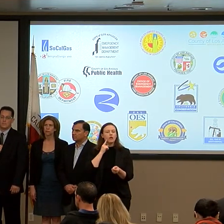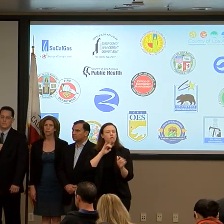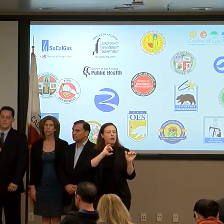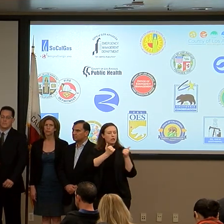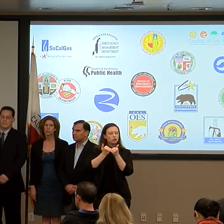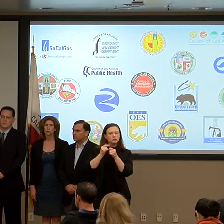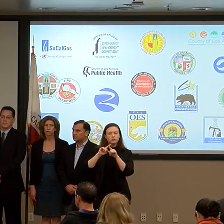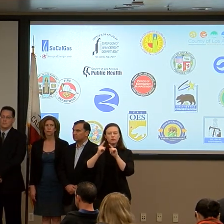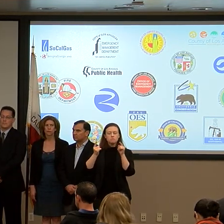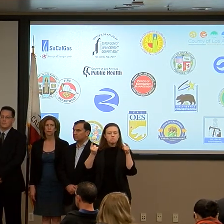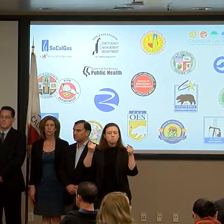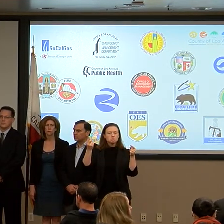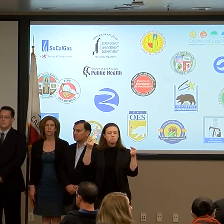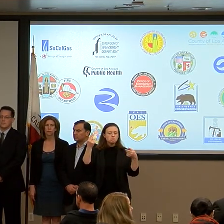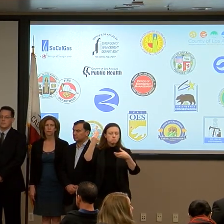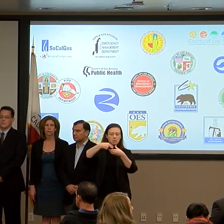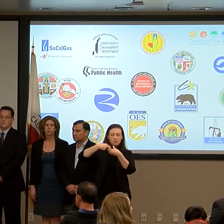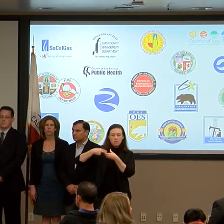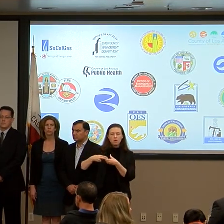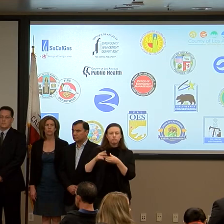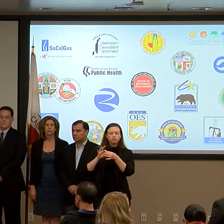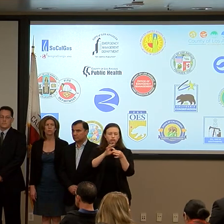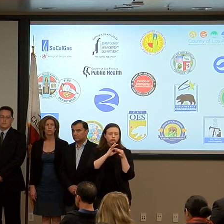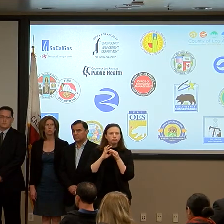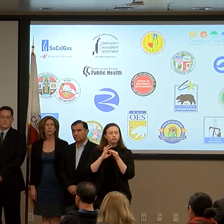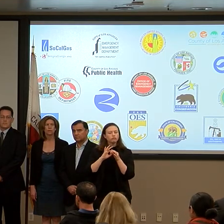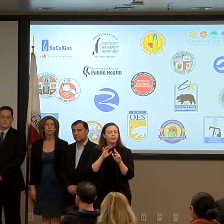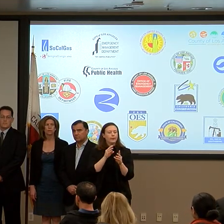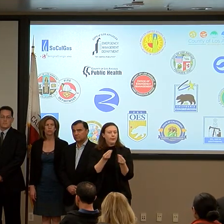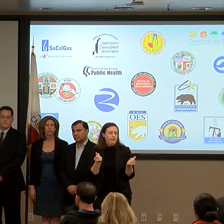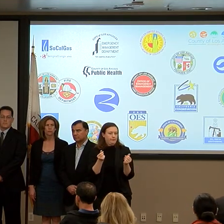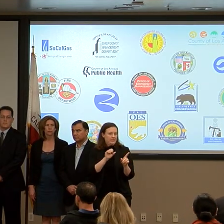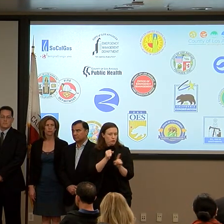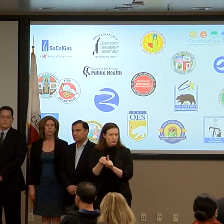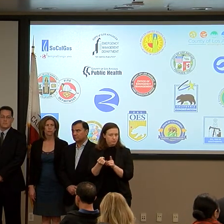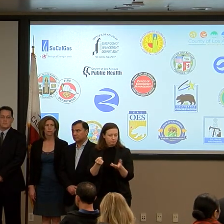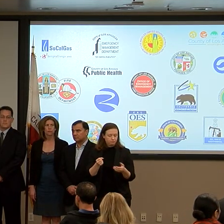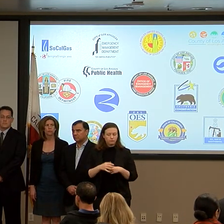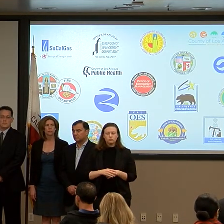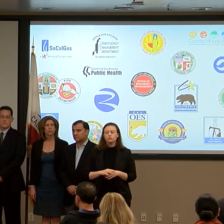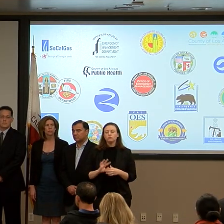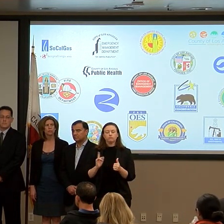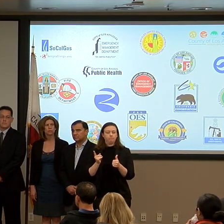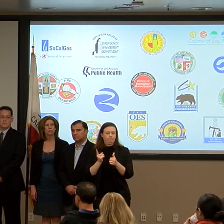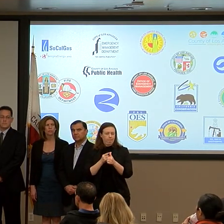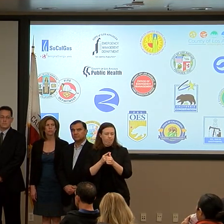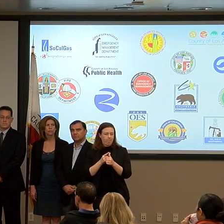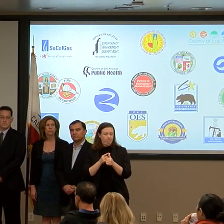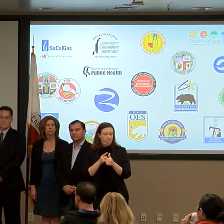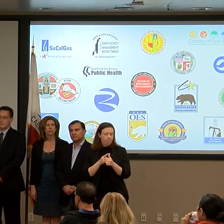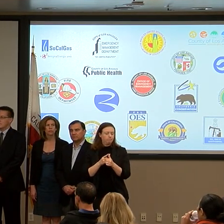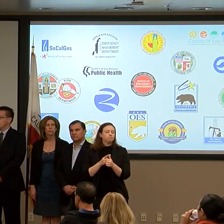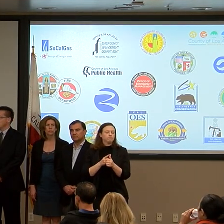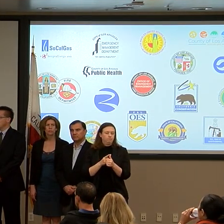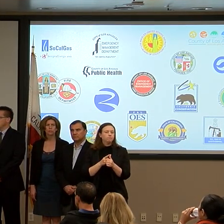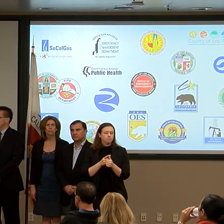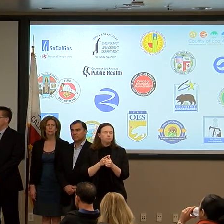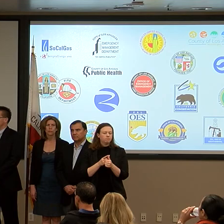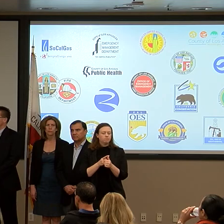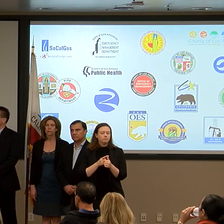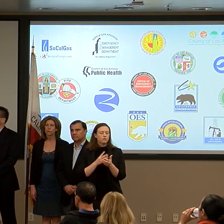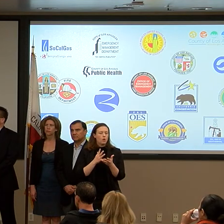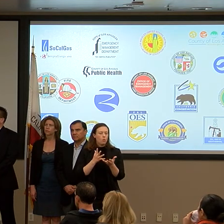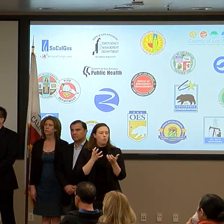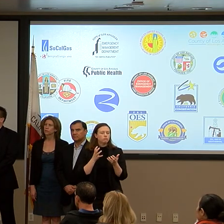together to be able to mitigate the situation. First of all, let me do a couple of things, and I want to point